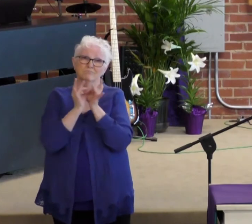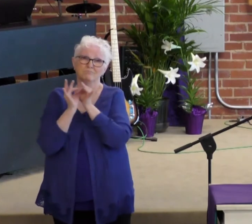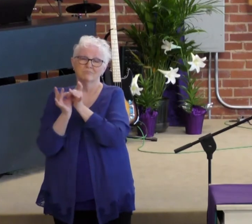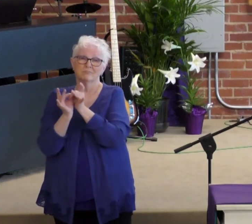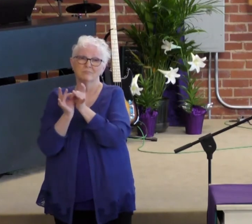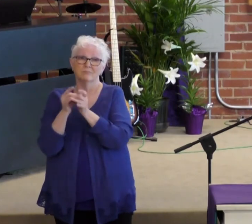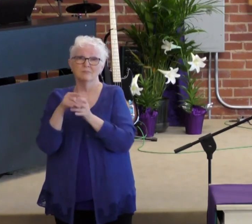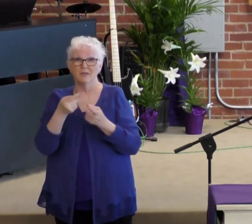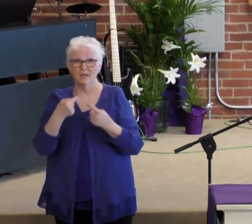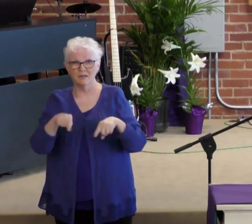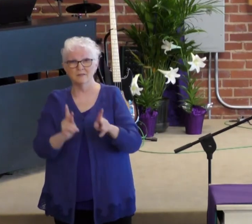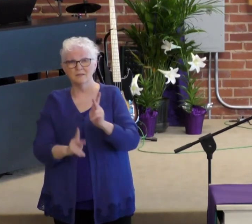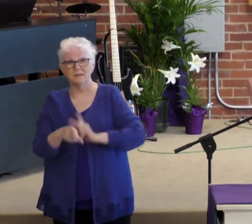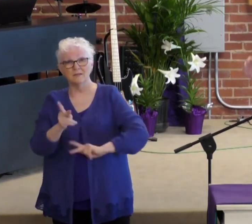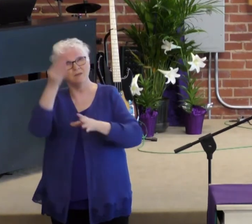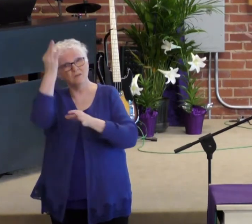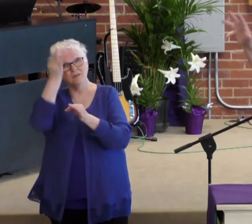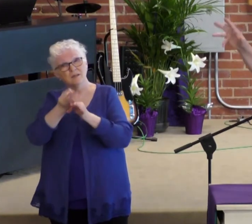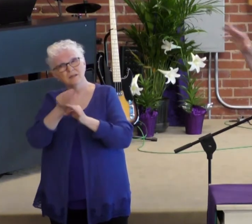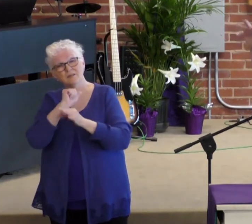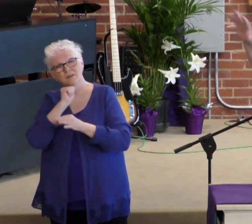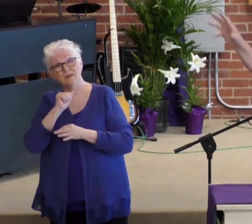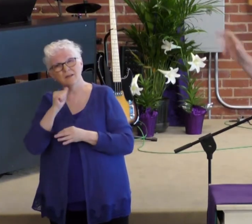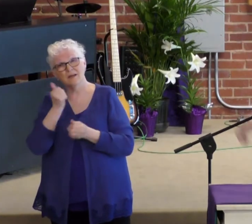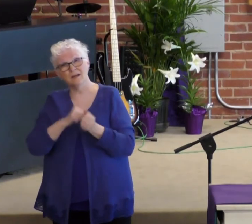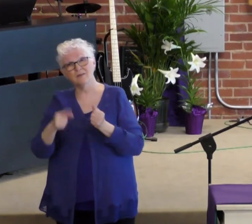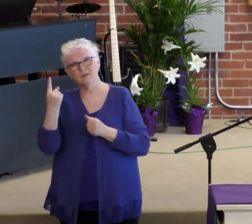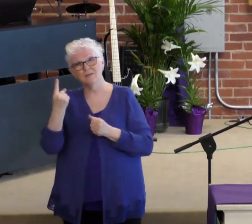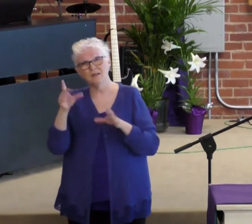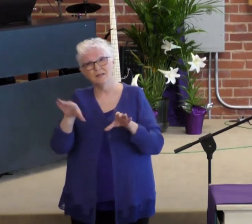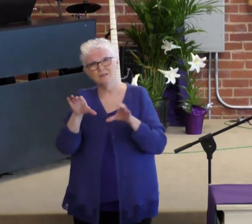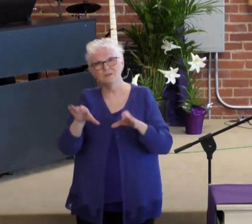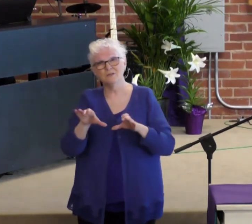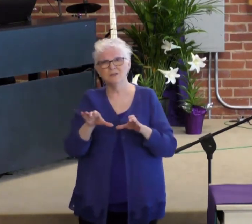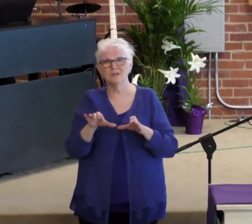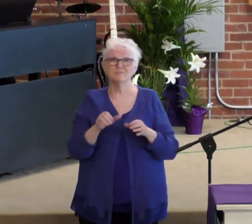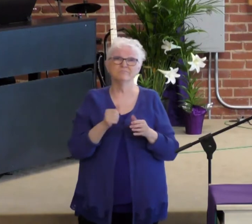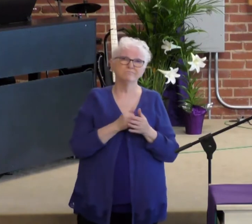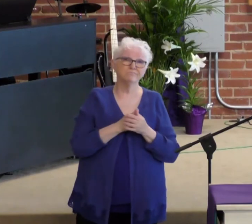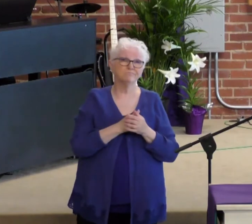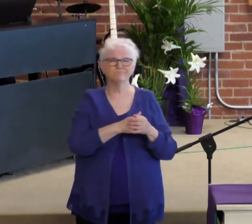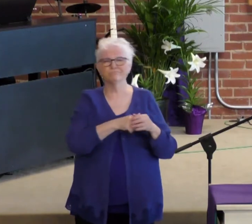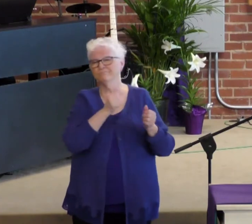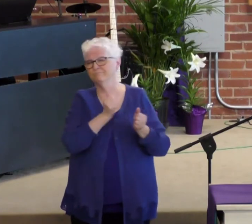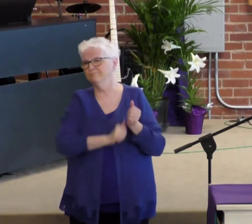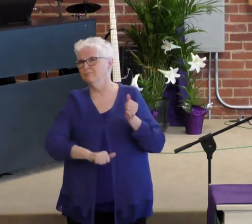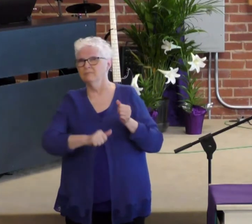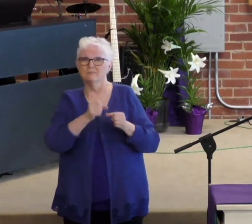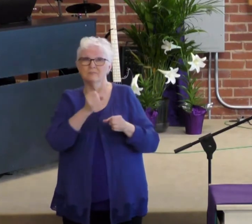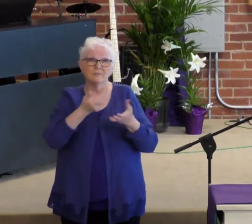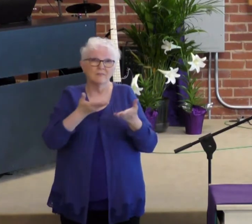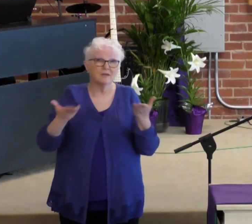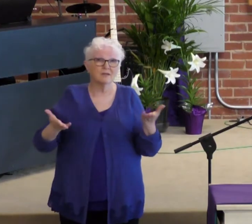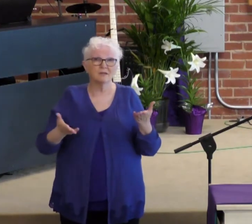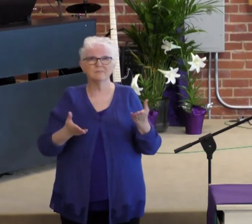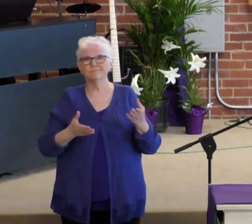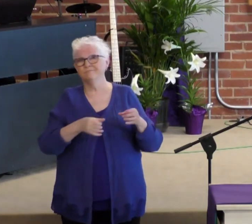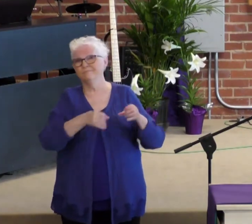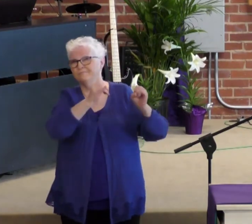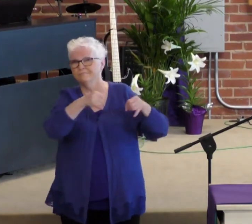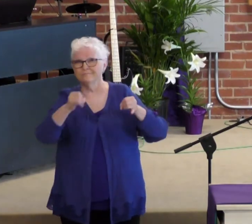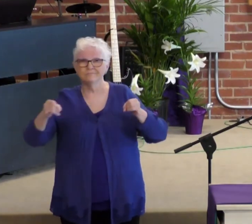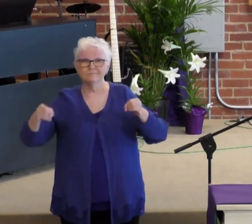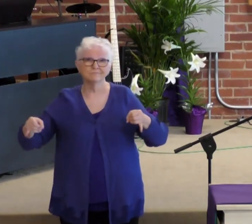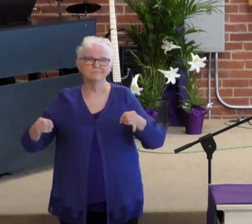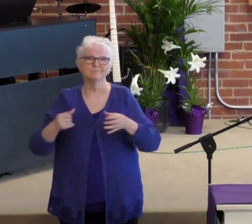people of faith. Not everybody doing our own little thing off in every little corner of the world, but that we all find a